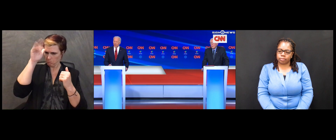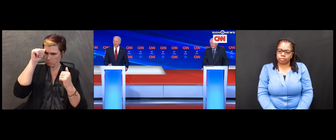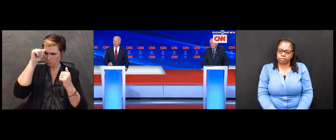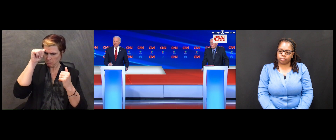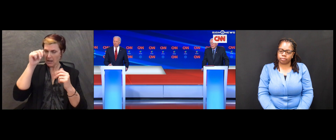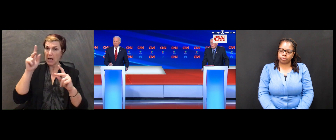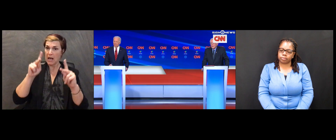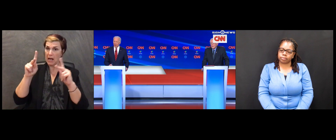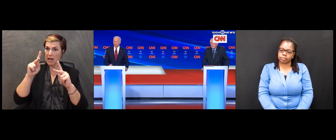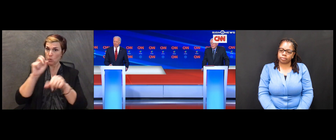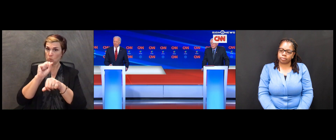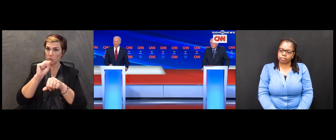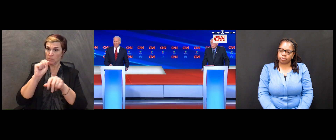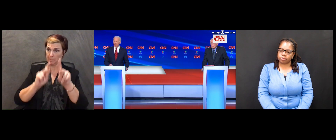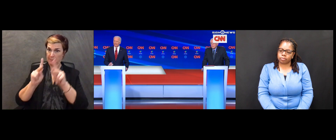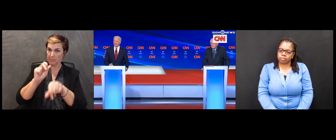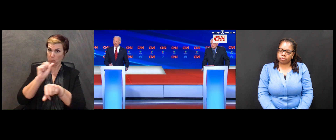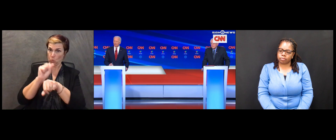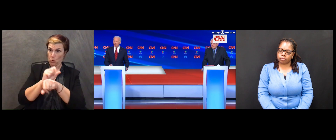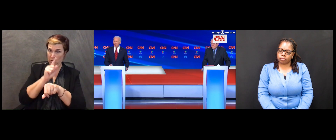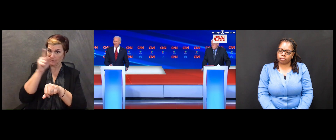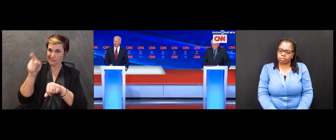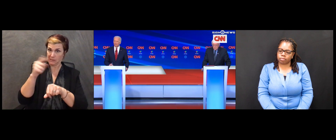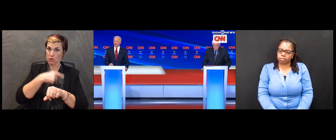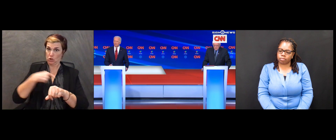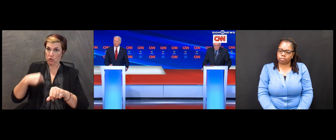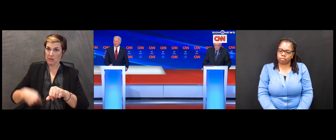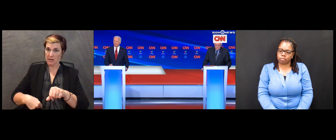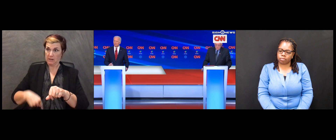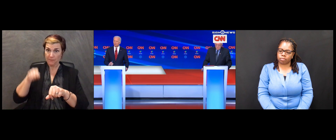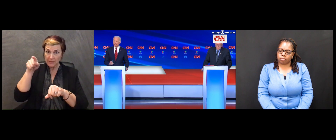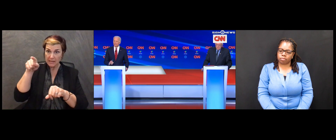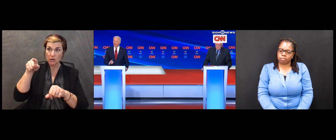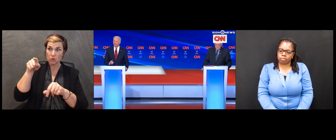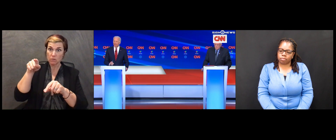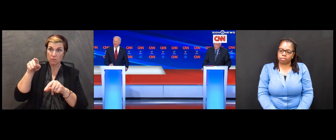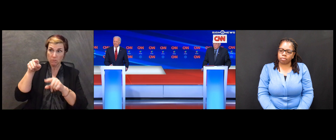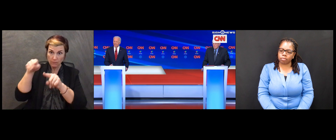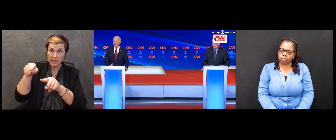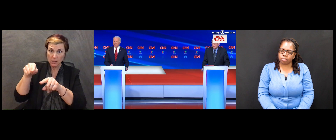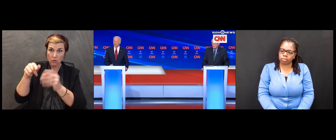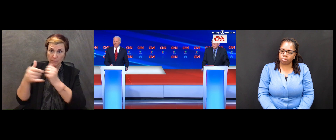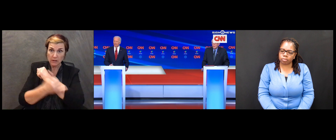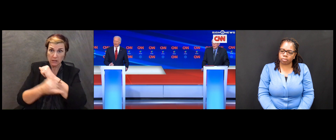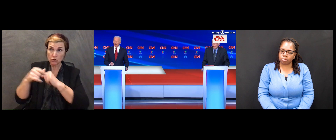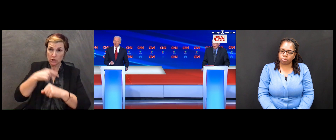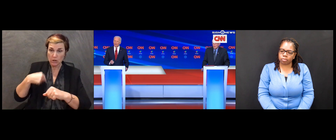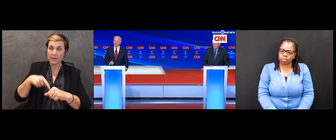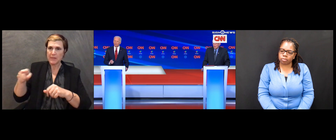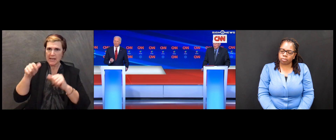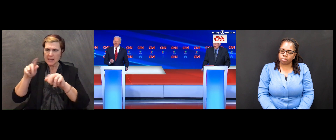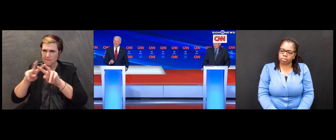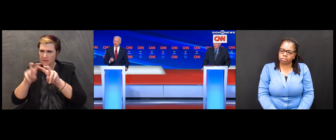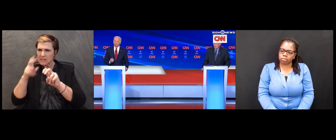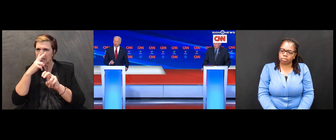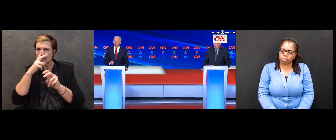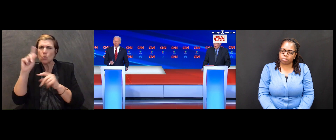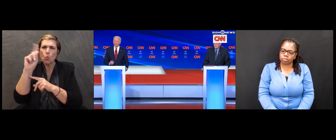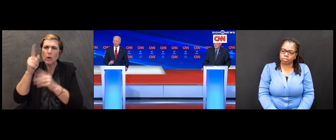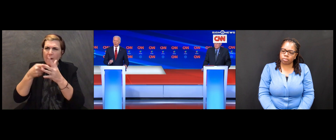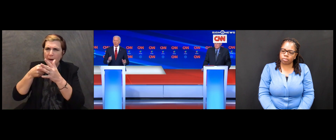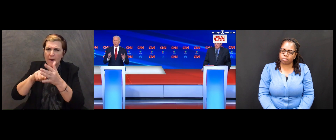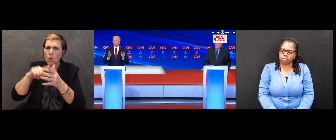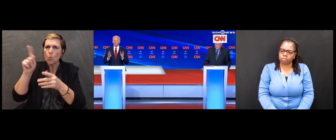in China to see what was happening and make it clear to China there'd be consequences if we did not have that access. And we have to lead the